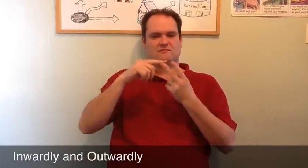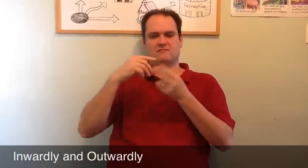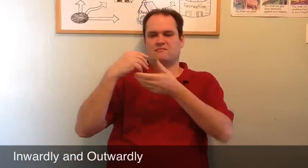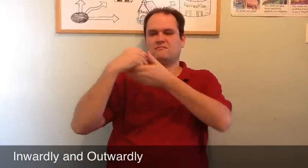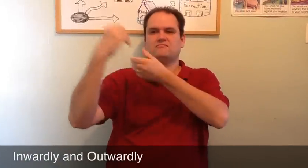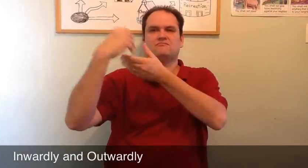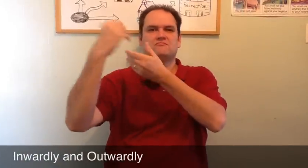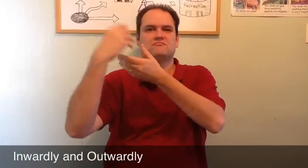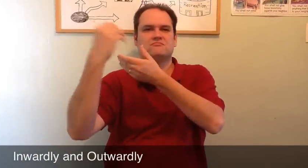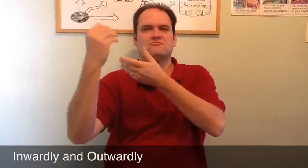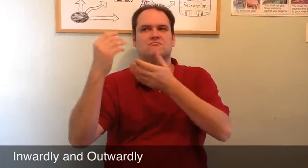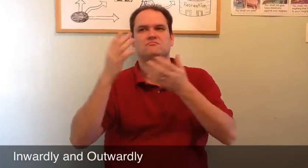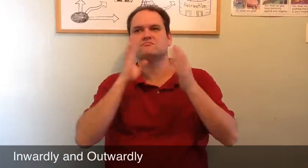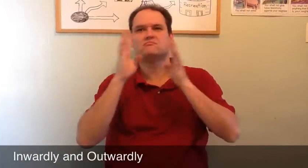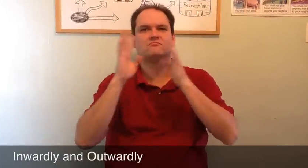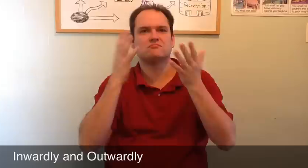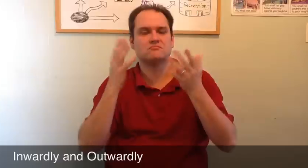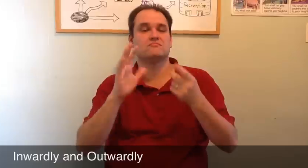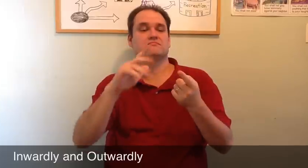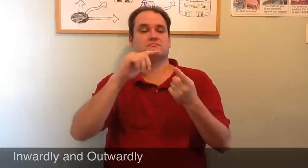God: inwardly and outwardly.